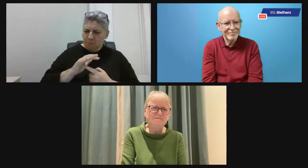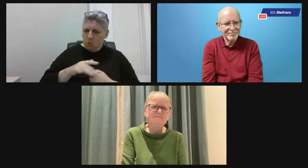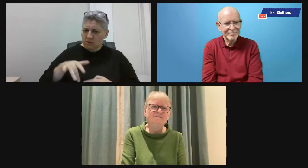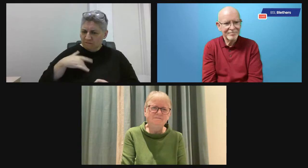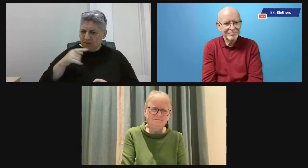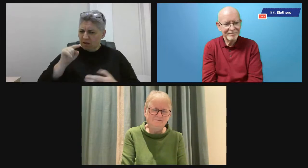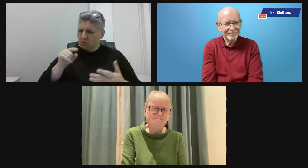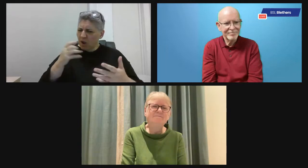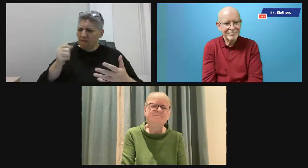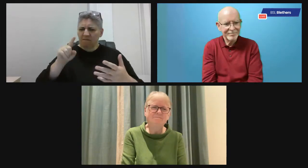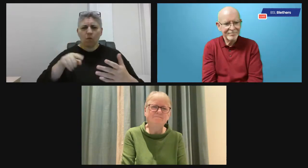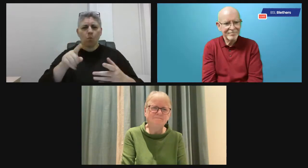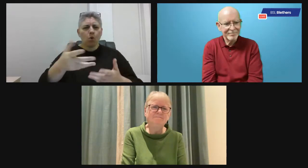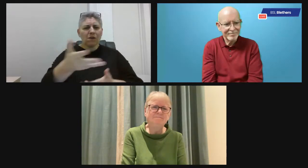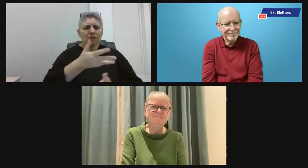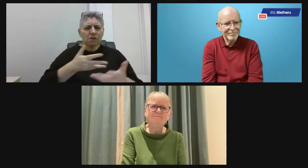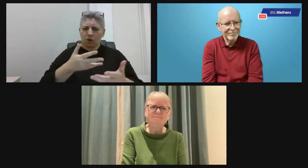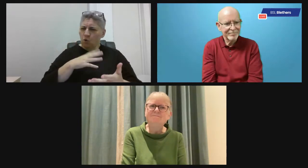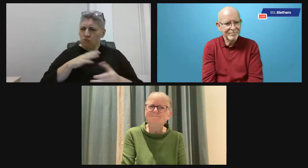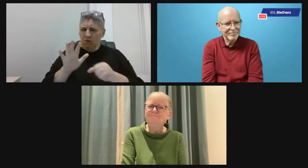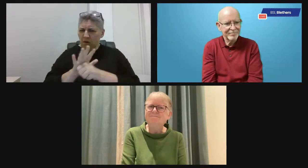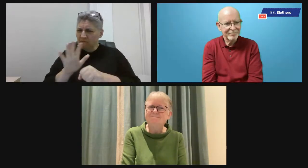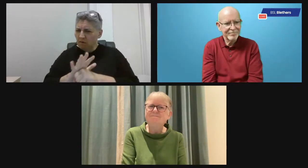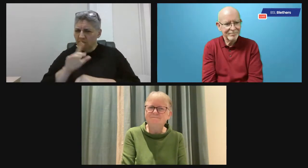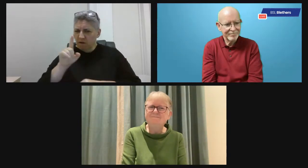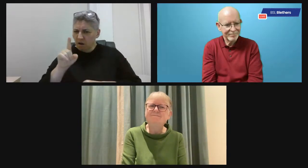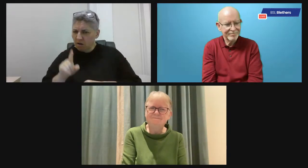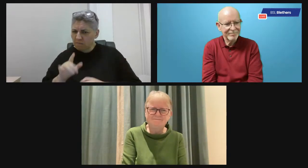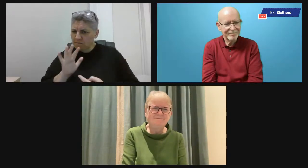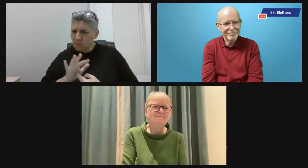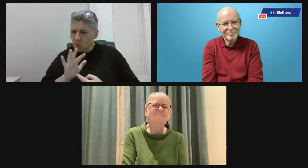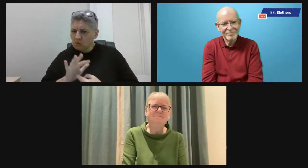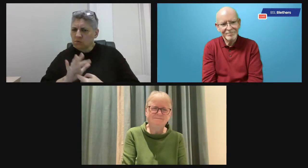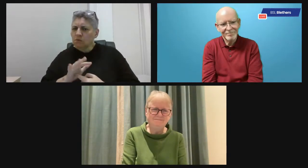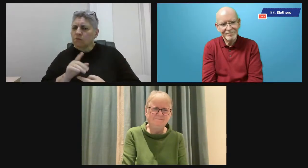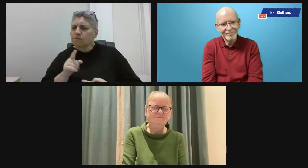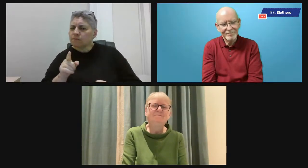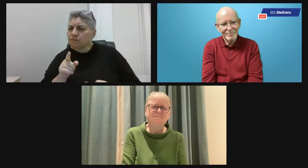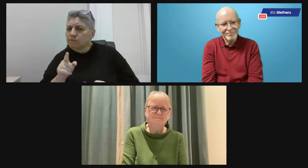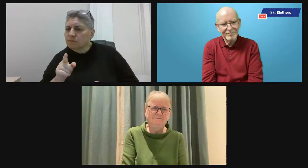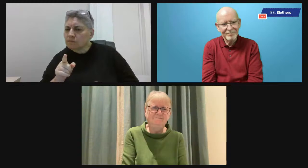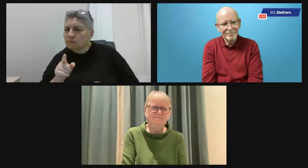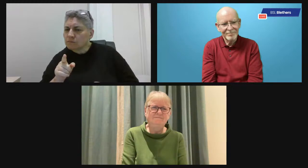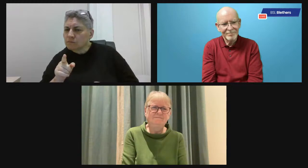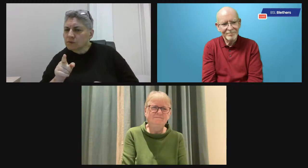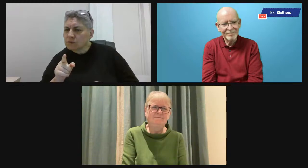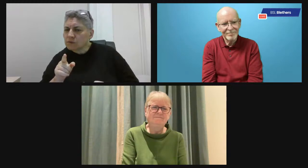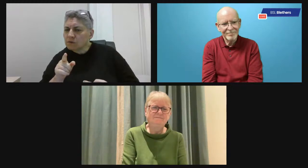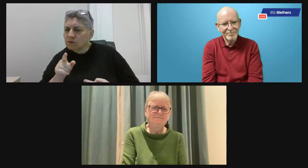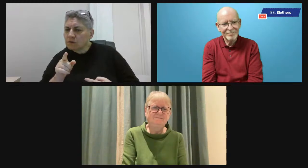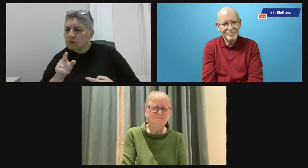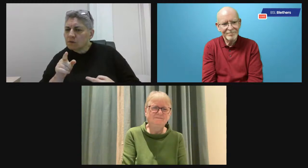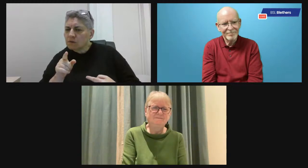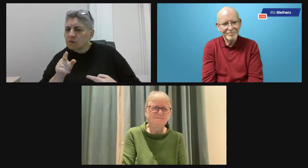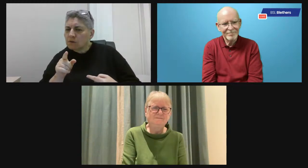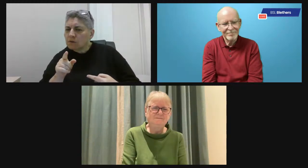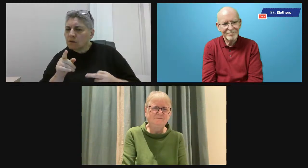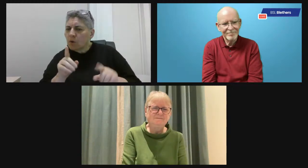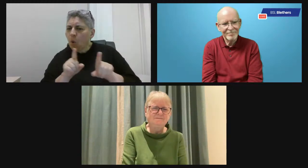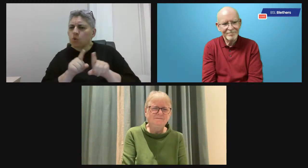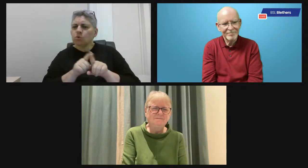so important for young deaf people. We spoke about the qualifications and the minimum